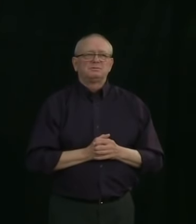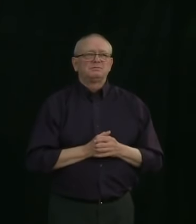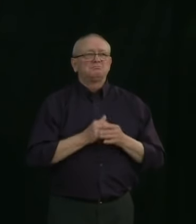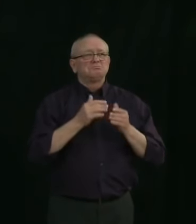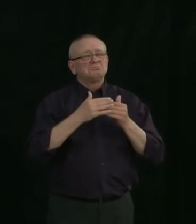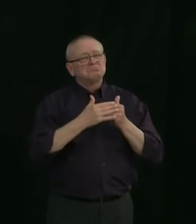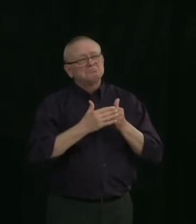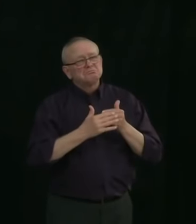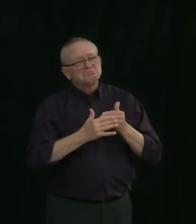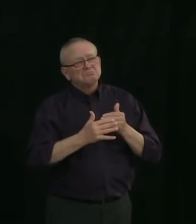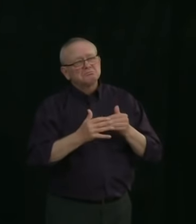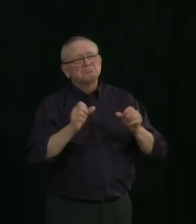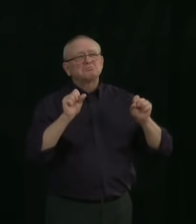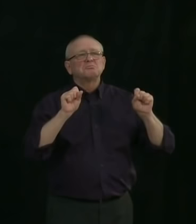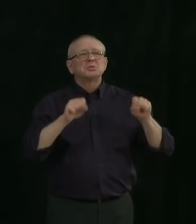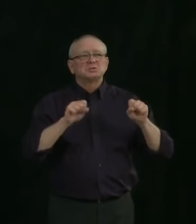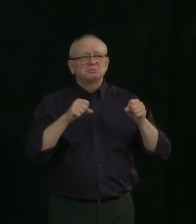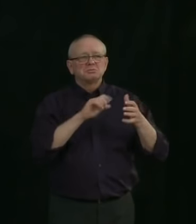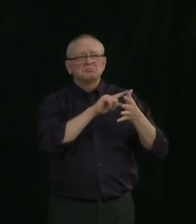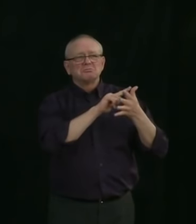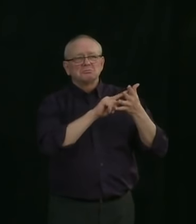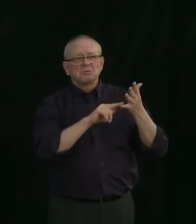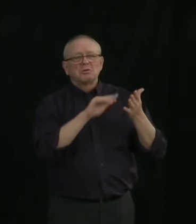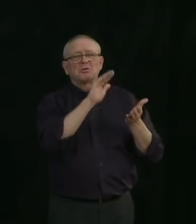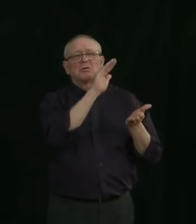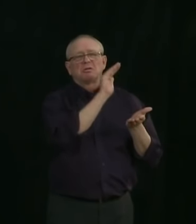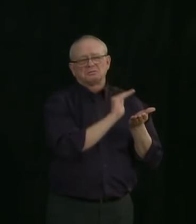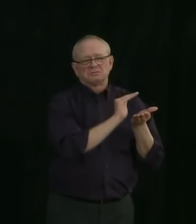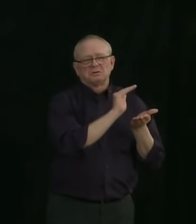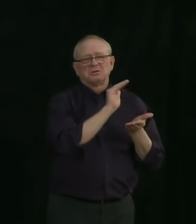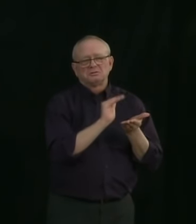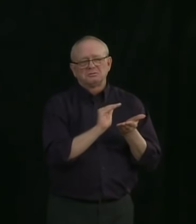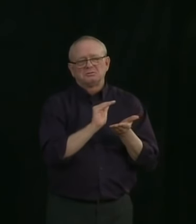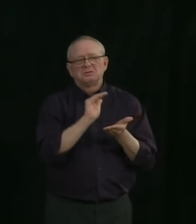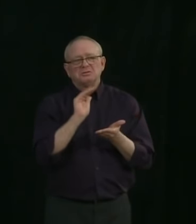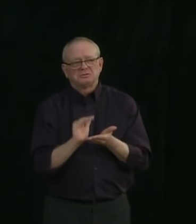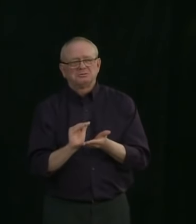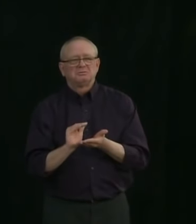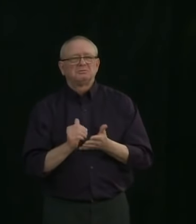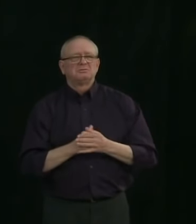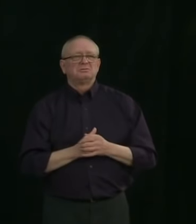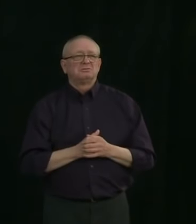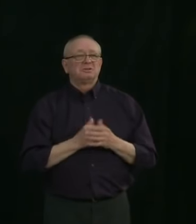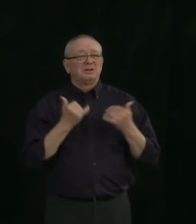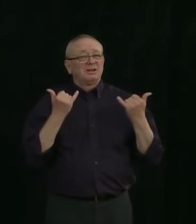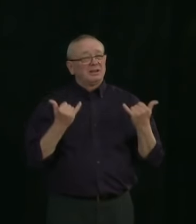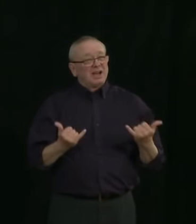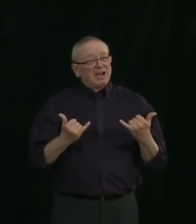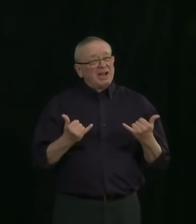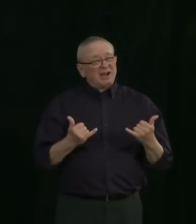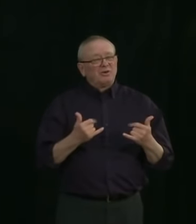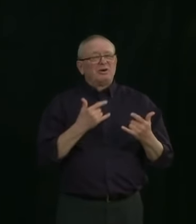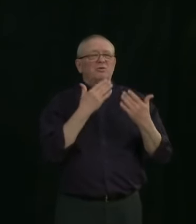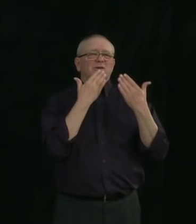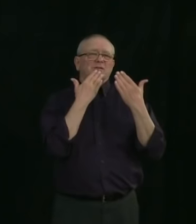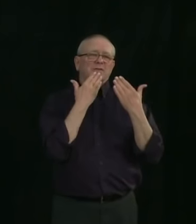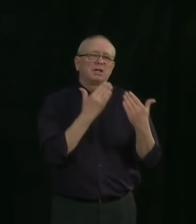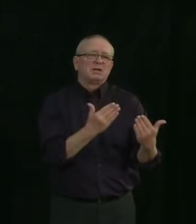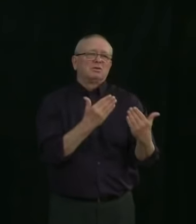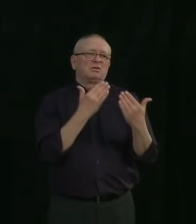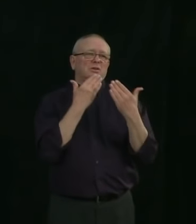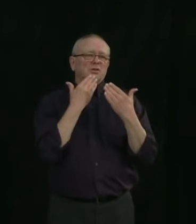In the meantime, I again say thank you for being willing to work with me and all other Albertans to keep our communities